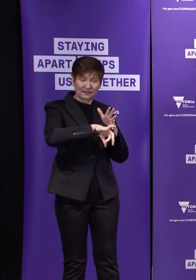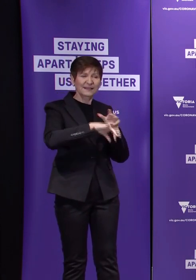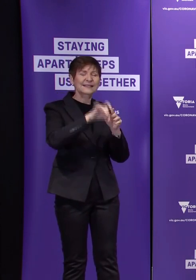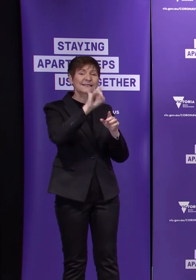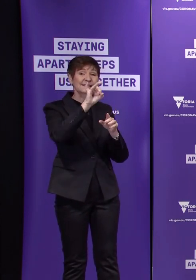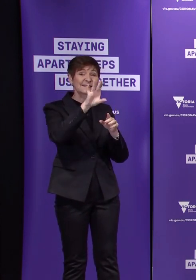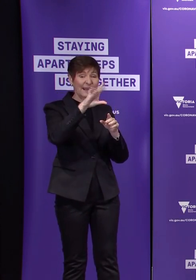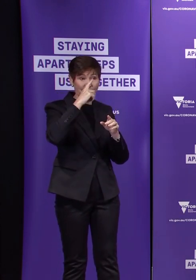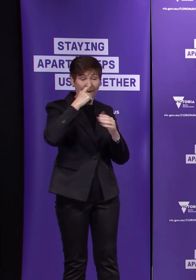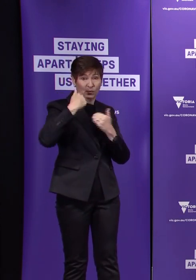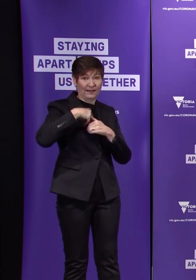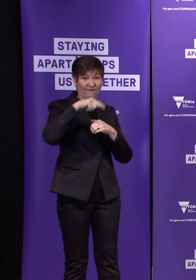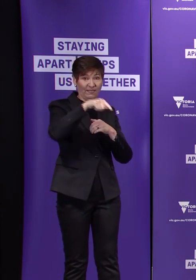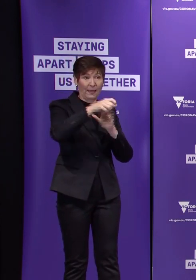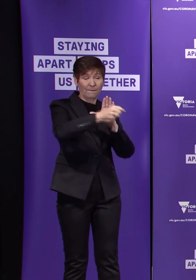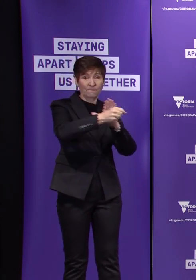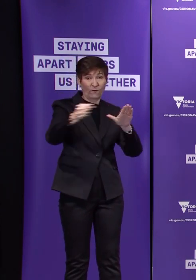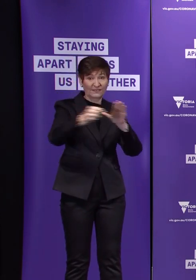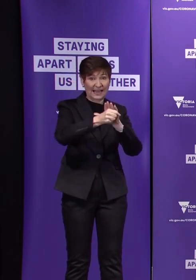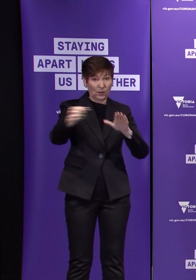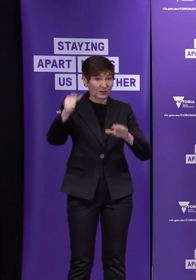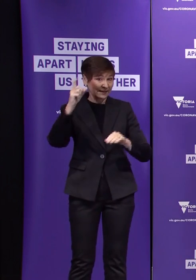yesterday. There are